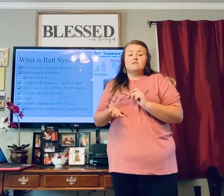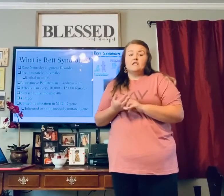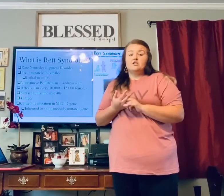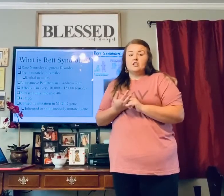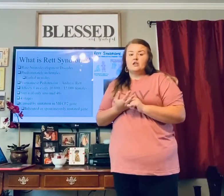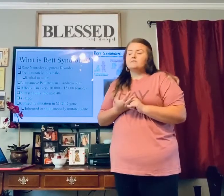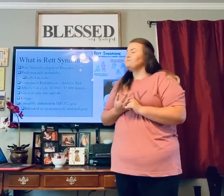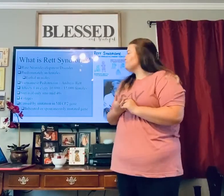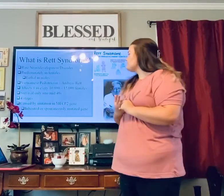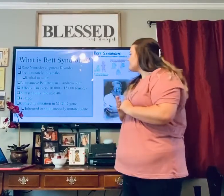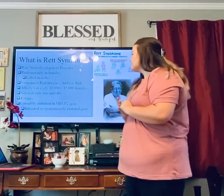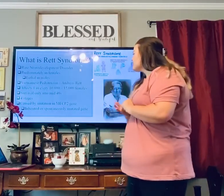each year.